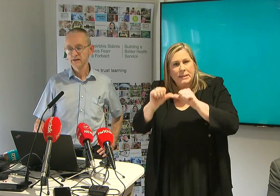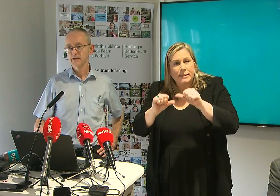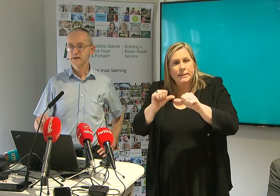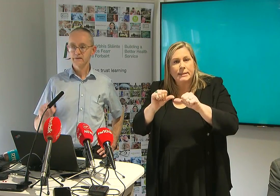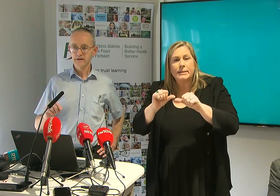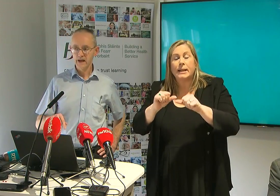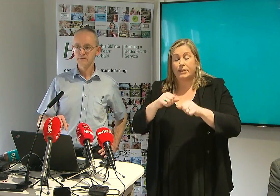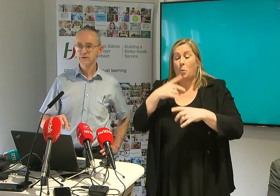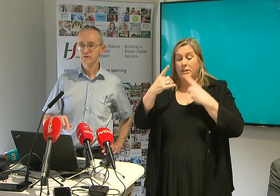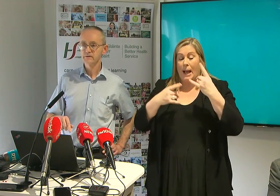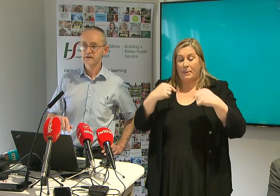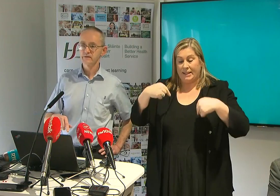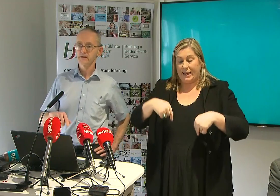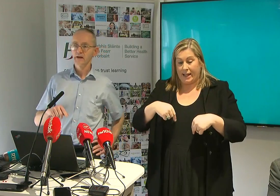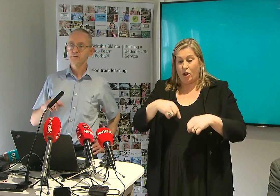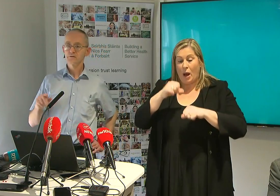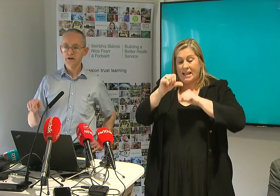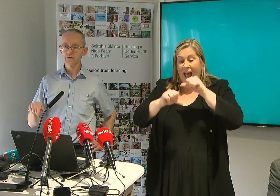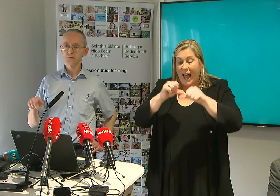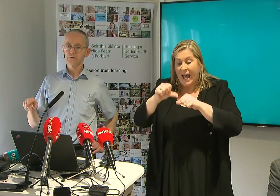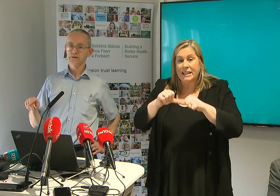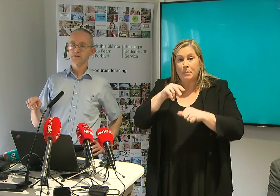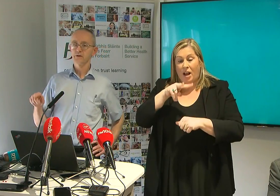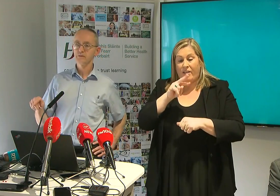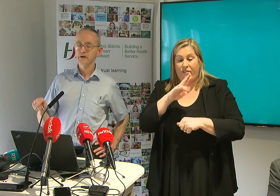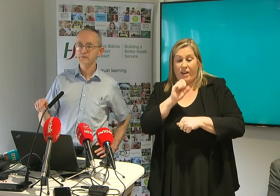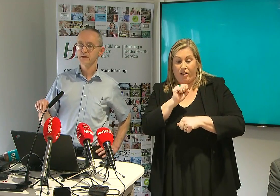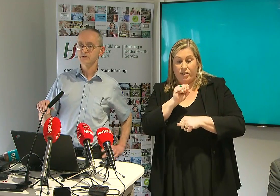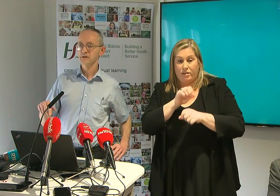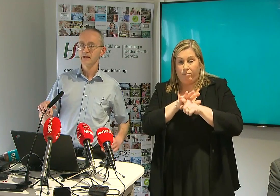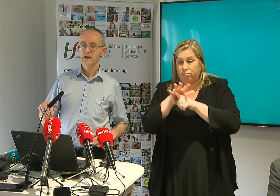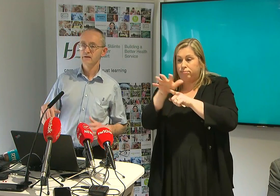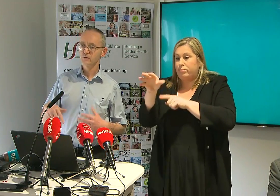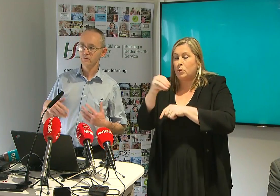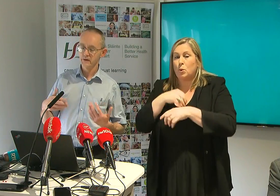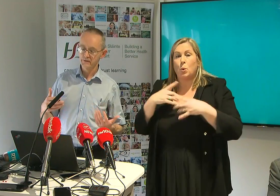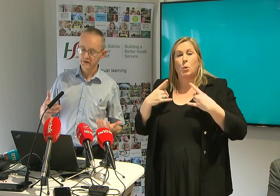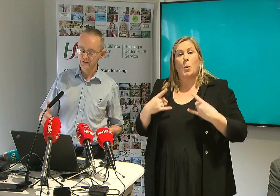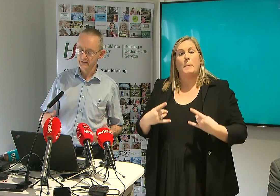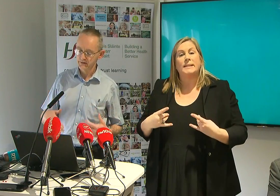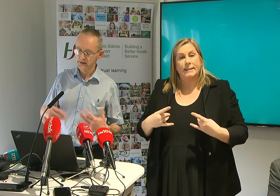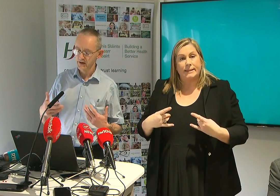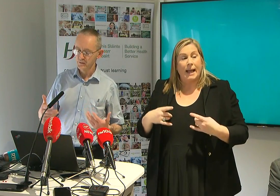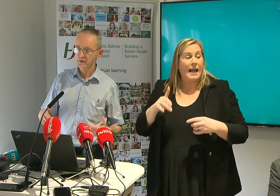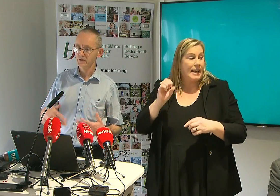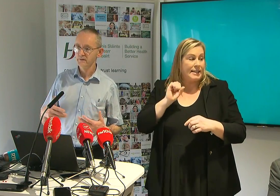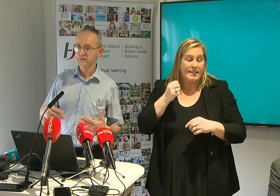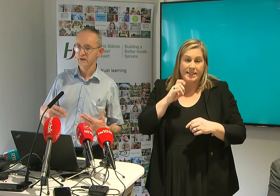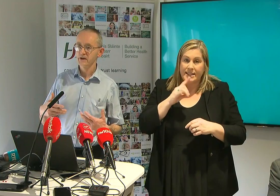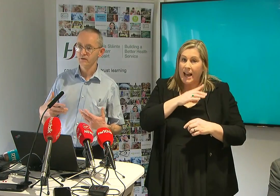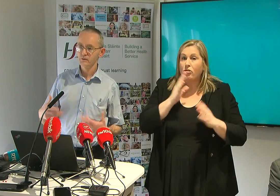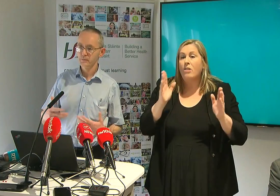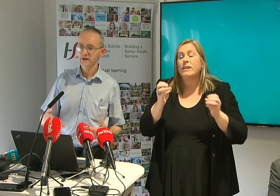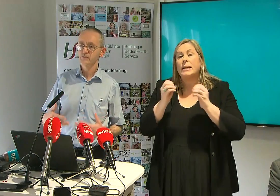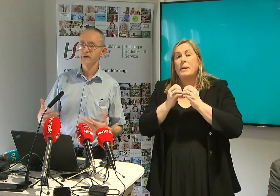here is that an animal coronavirus has crossed over into the human population. And of course, as Sarah has said, we don't have,